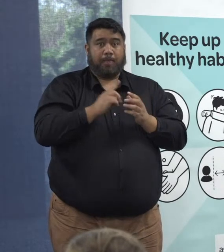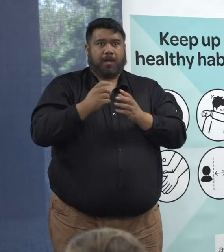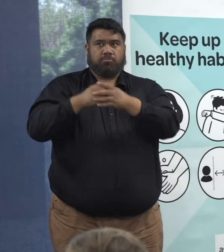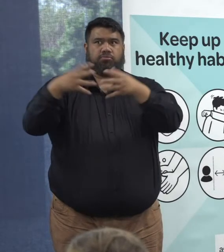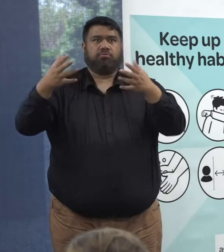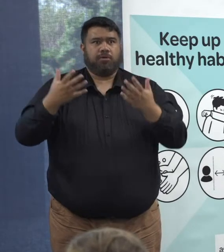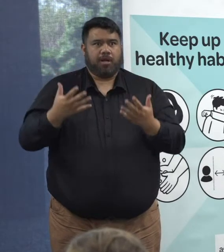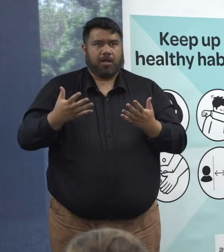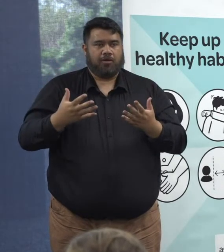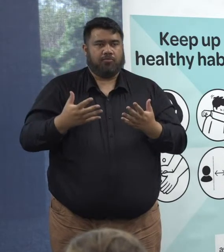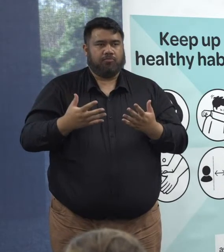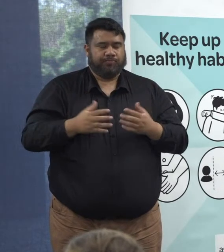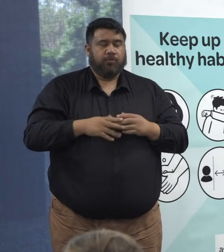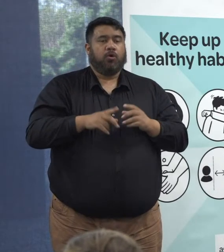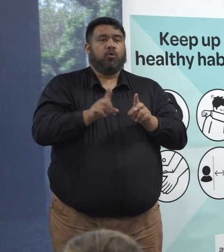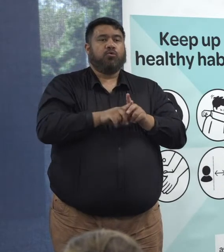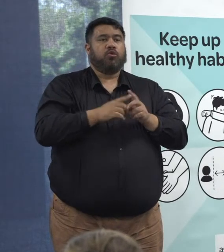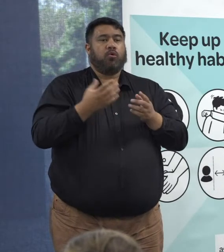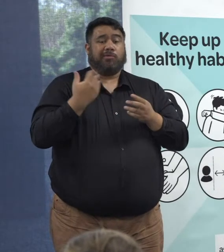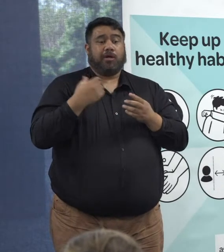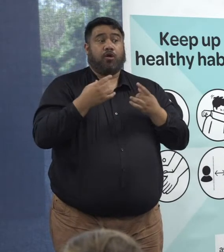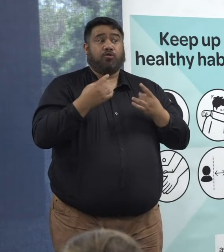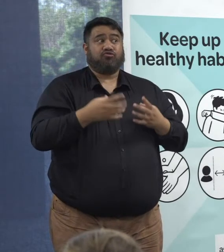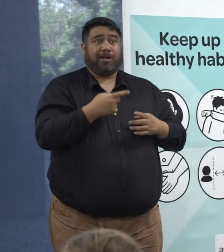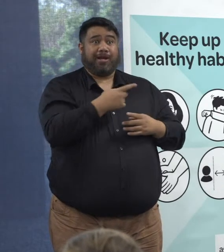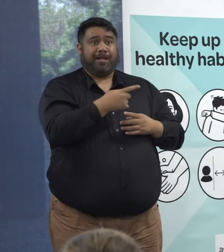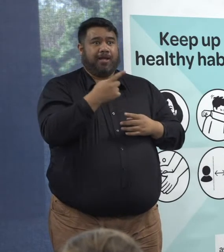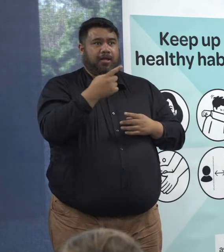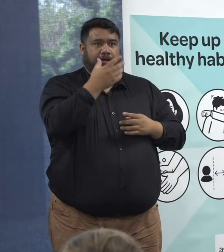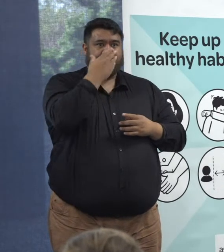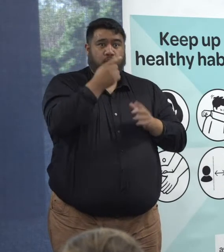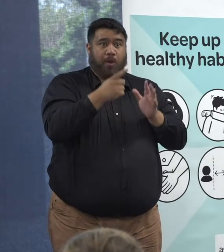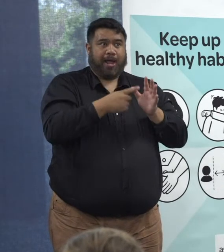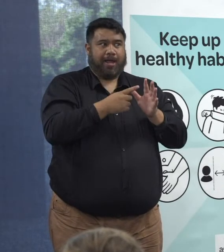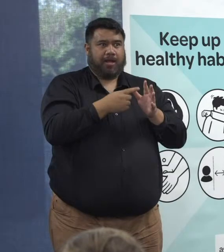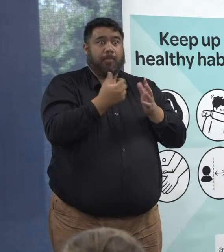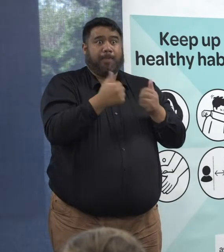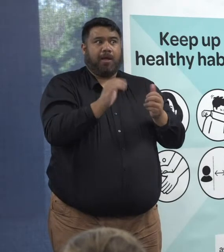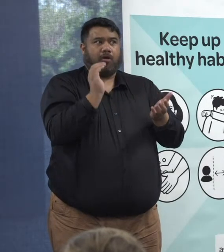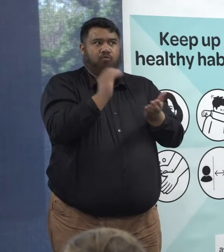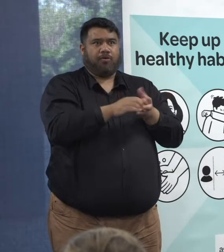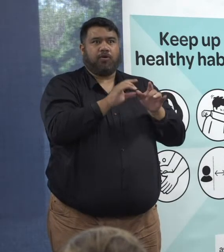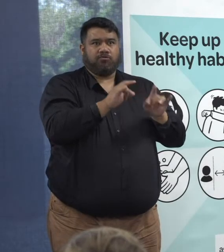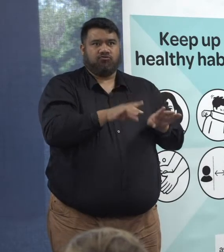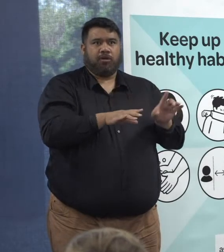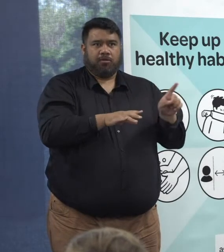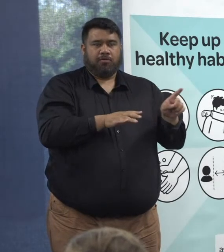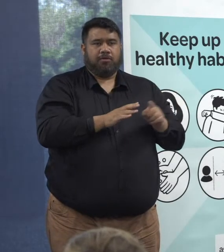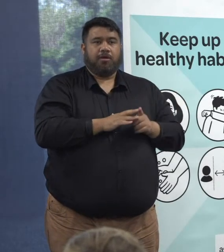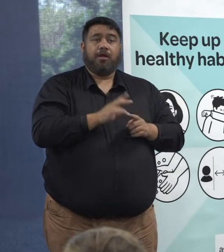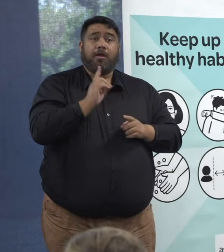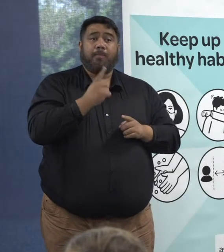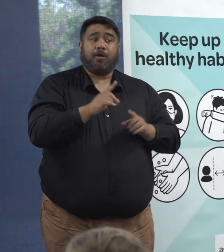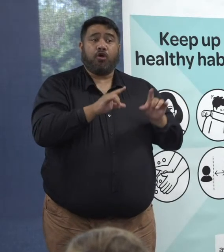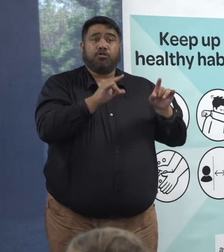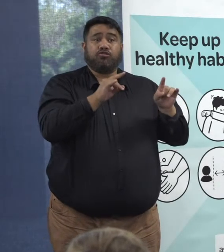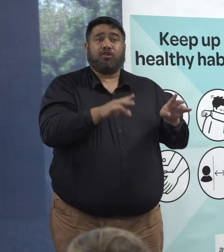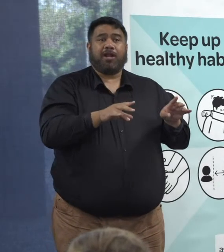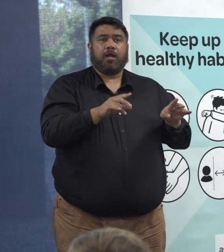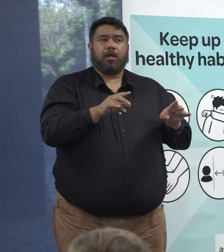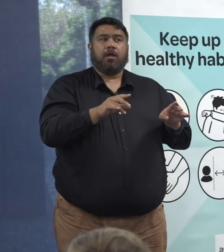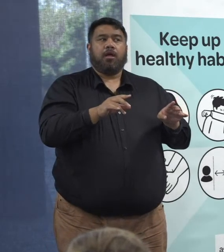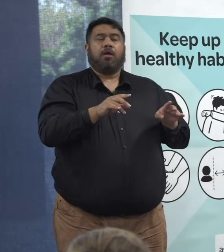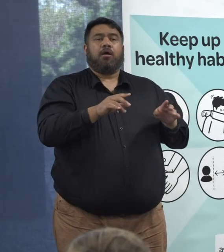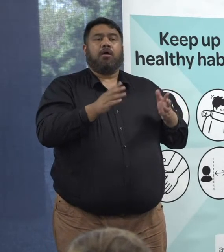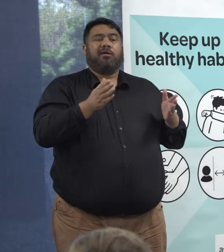recently, Australia is finding some influenza A especially. The good news is, in Australia, where they're a little ahead of us,